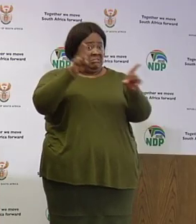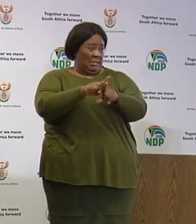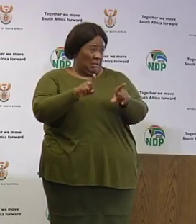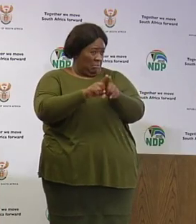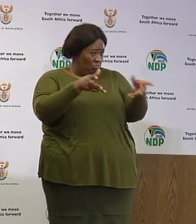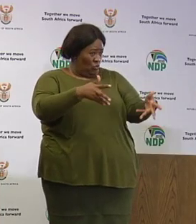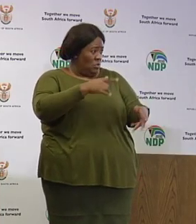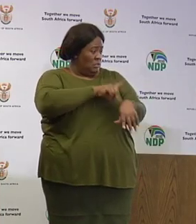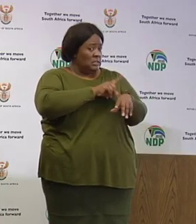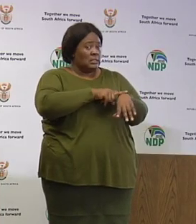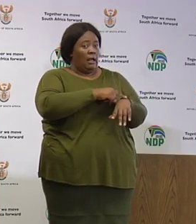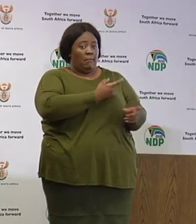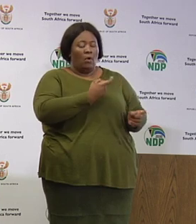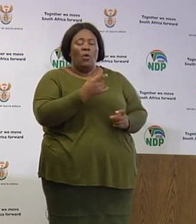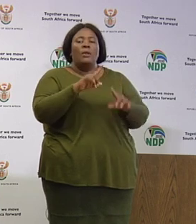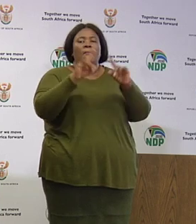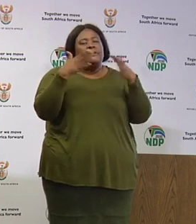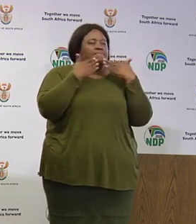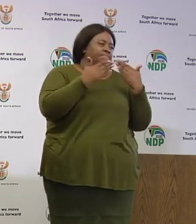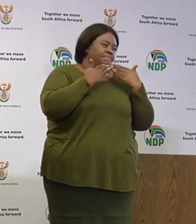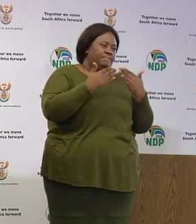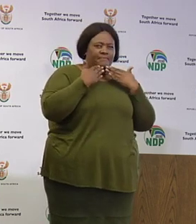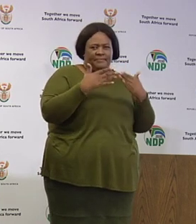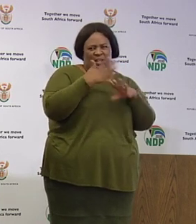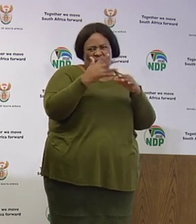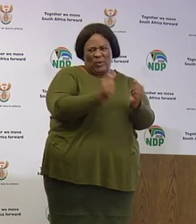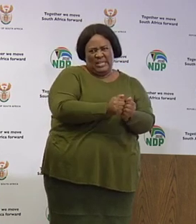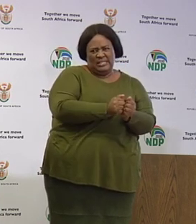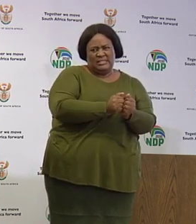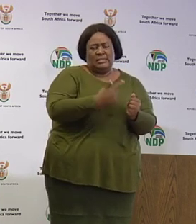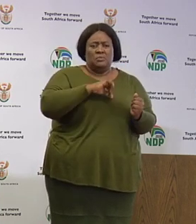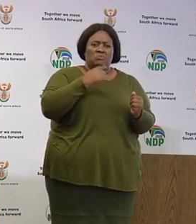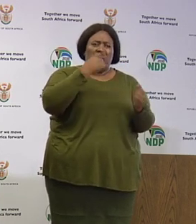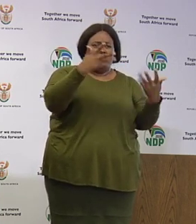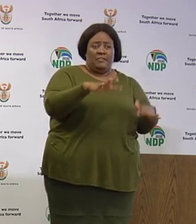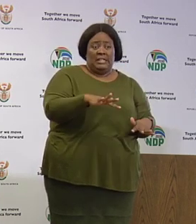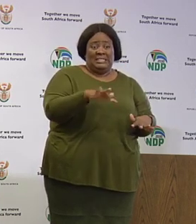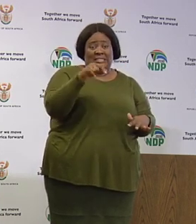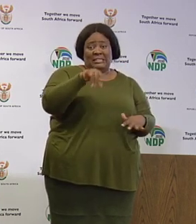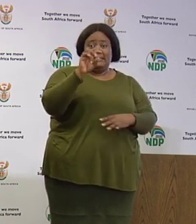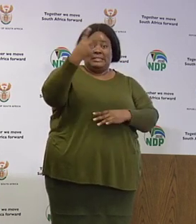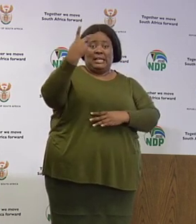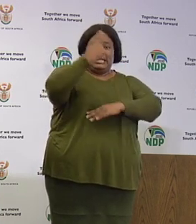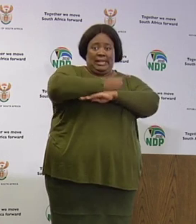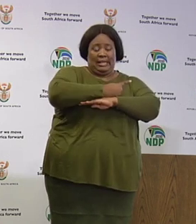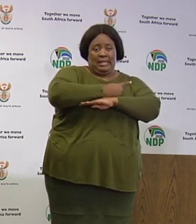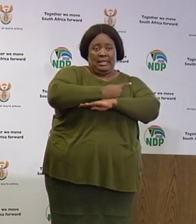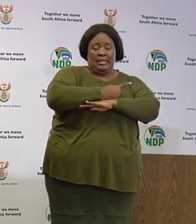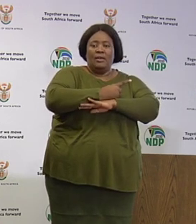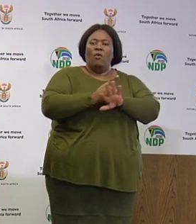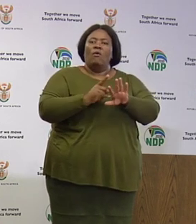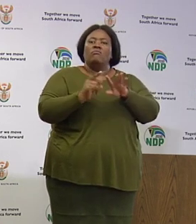Sis Lindy. But thank you, colleagues. As we have said, this is the second day of